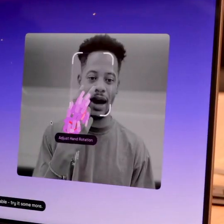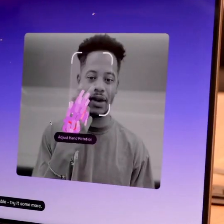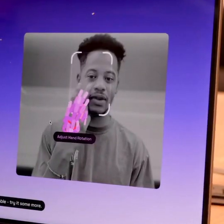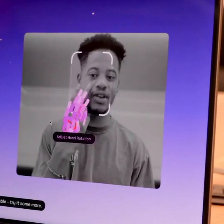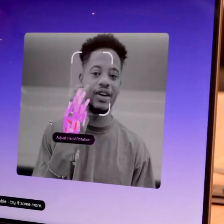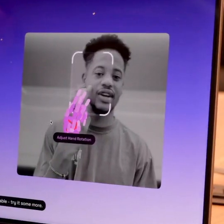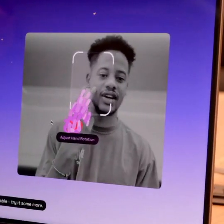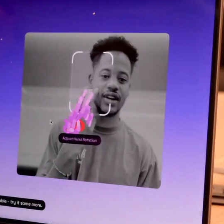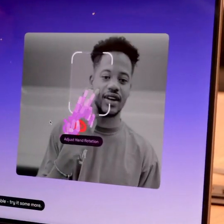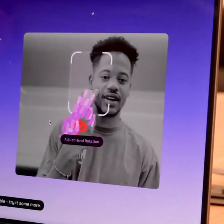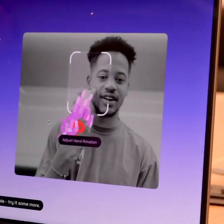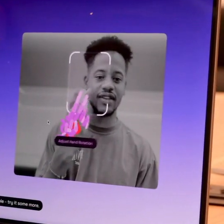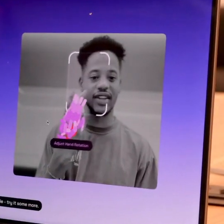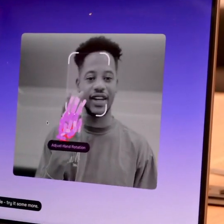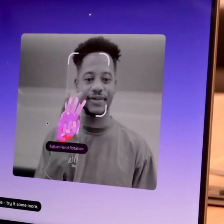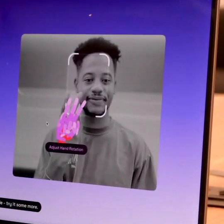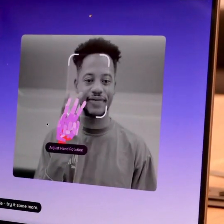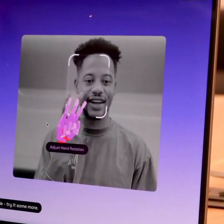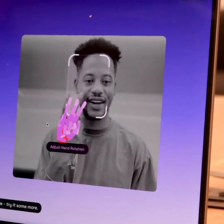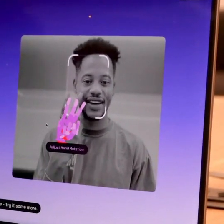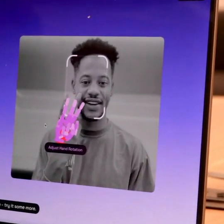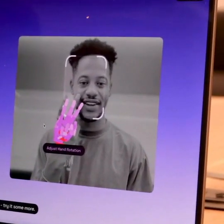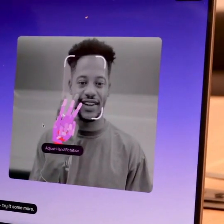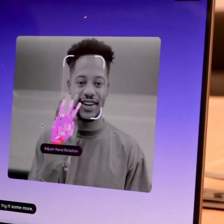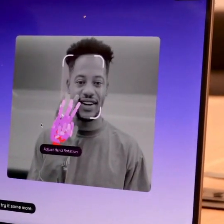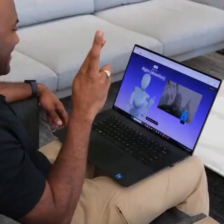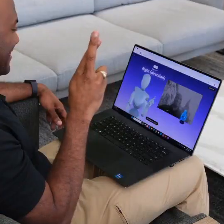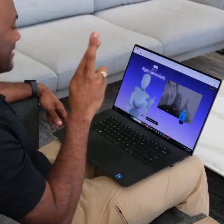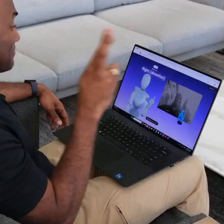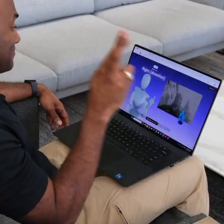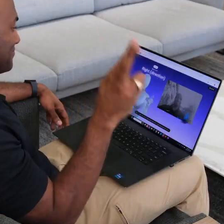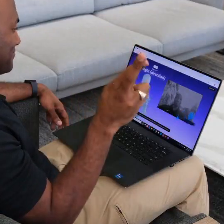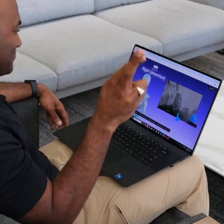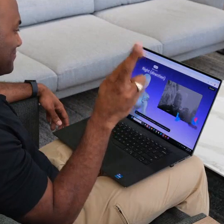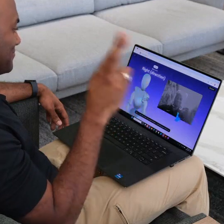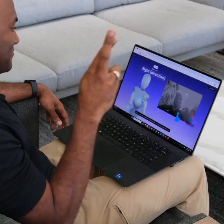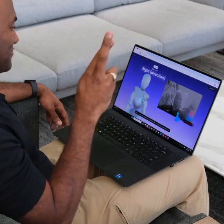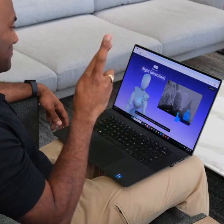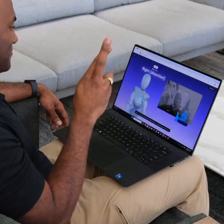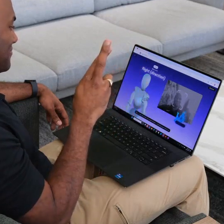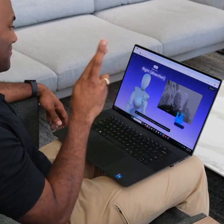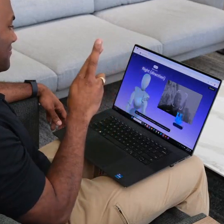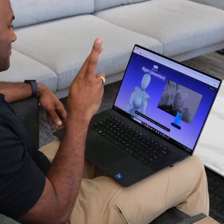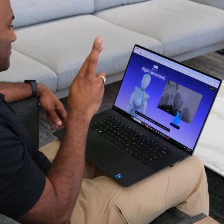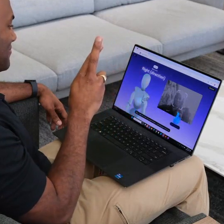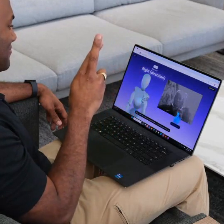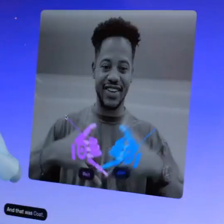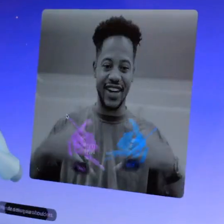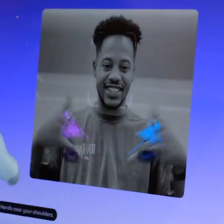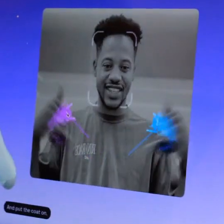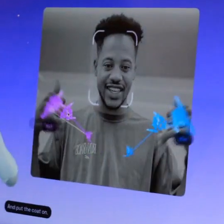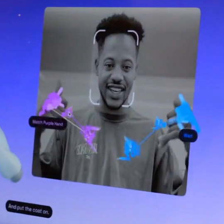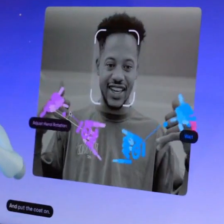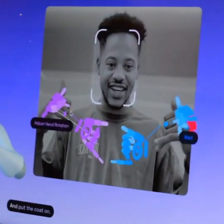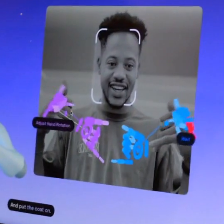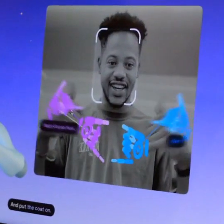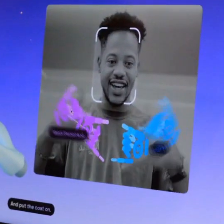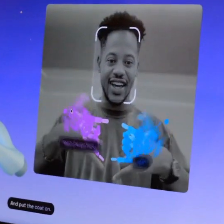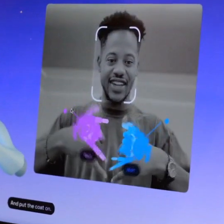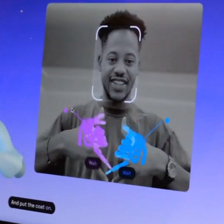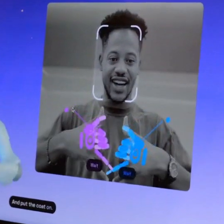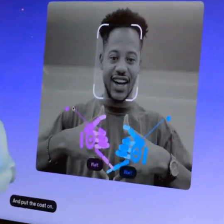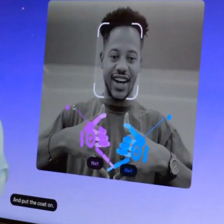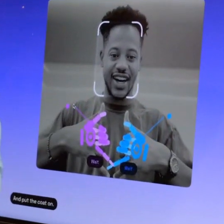Boone says the company's AI model first gathered ASL signs from as many authoritative sources as possible and then vetted the